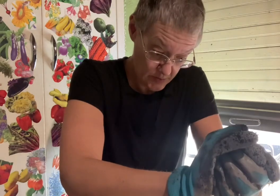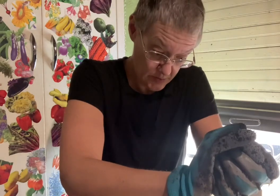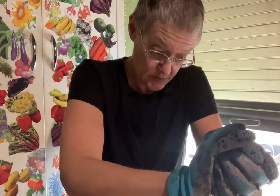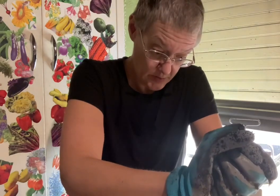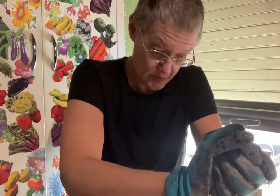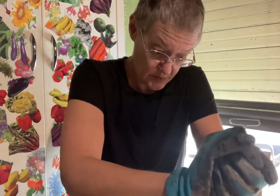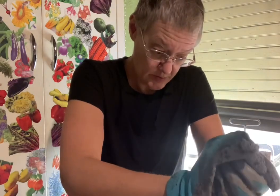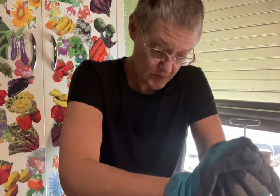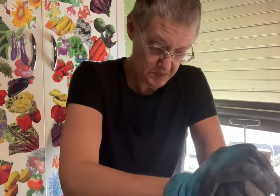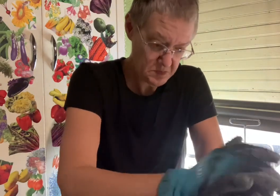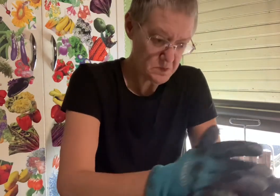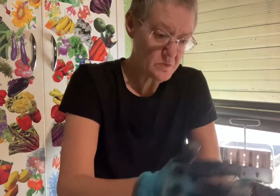When you squeeze it,